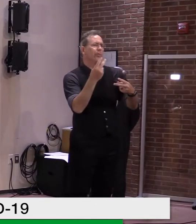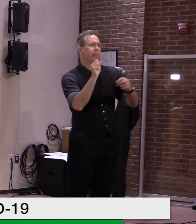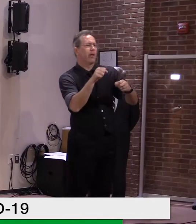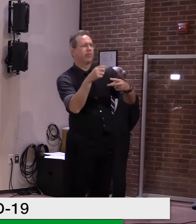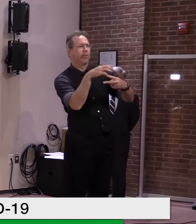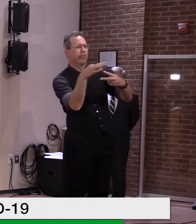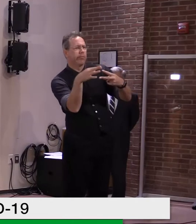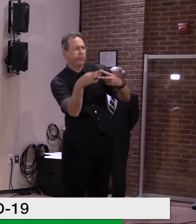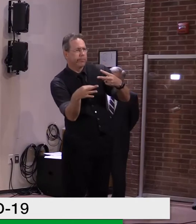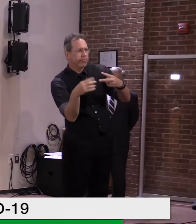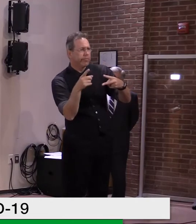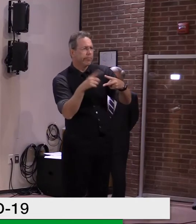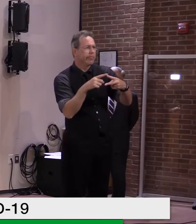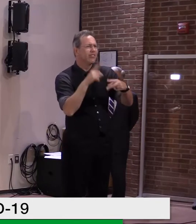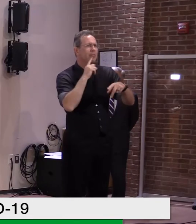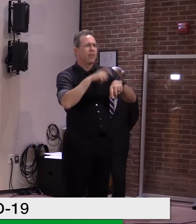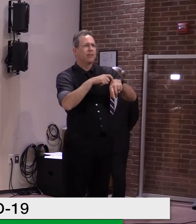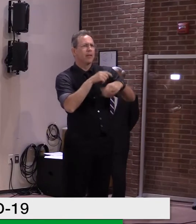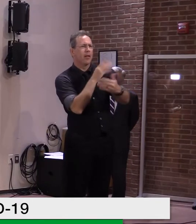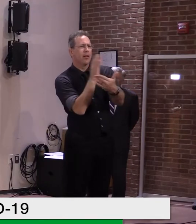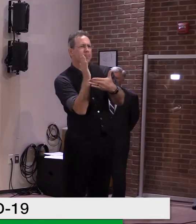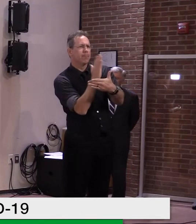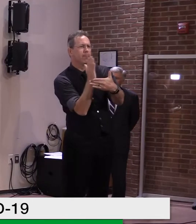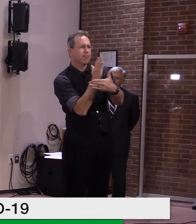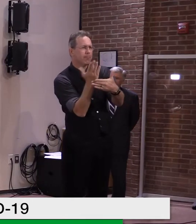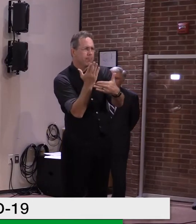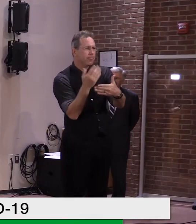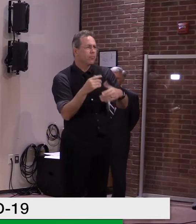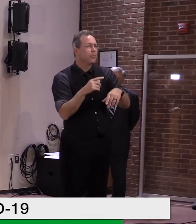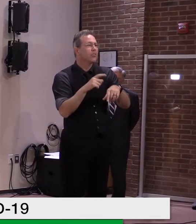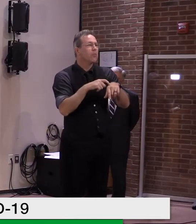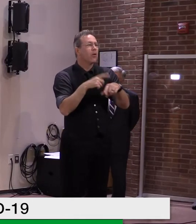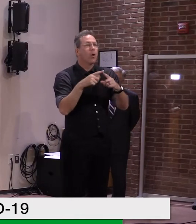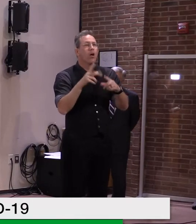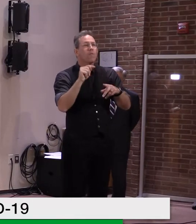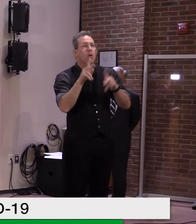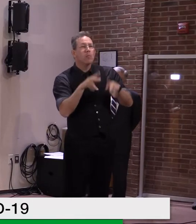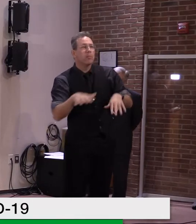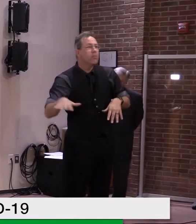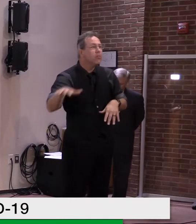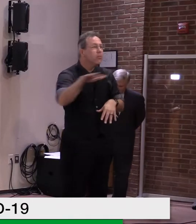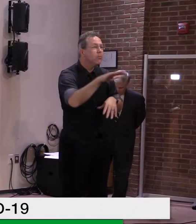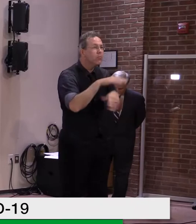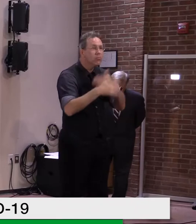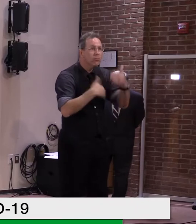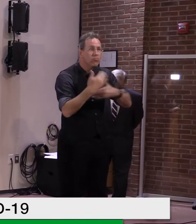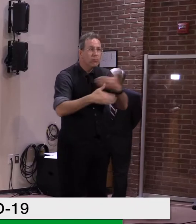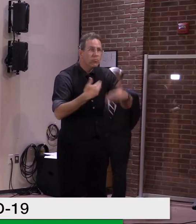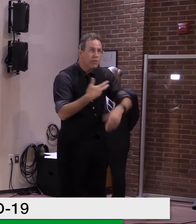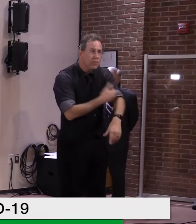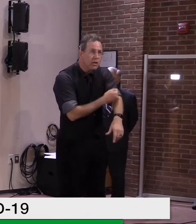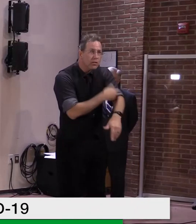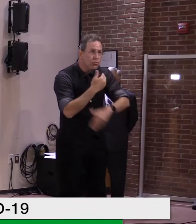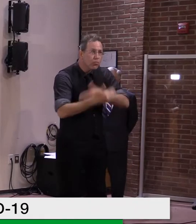on the timing, and that all depends on Vermonters getting their vaccinations.